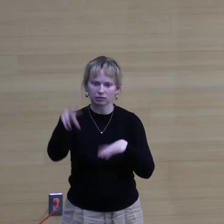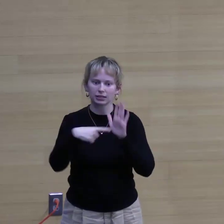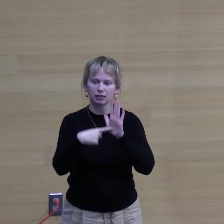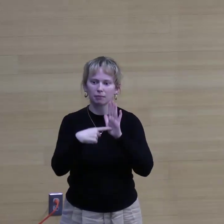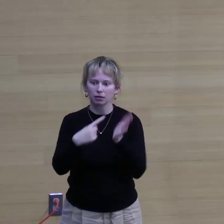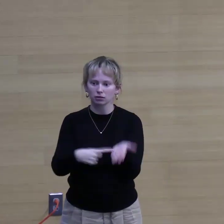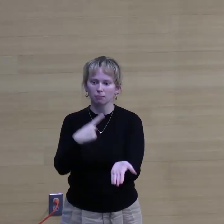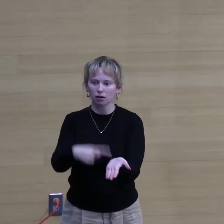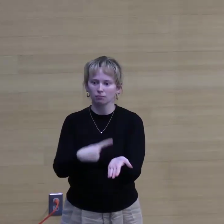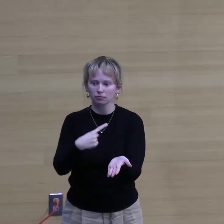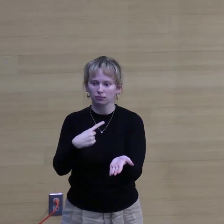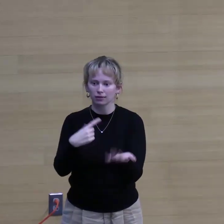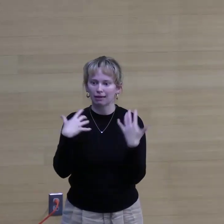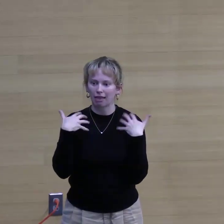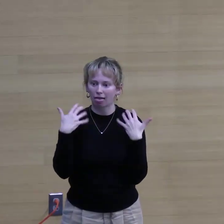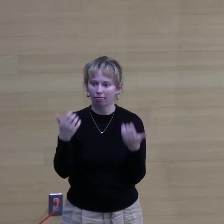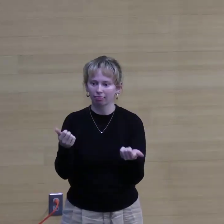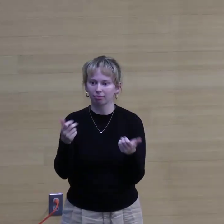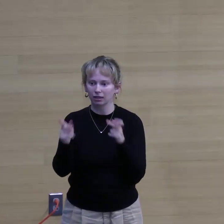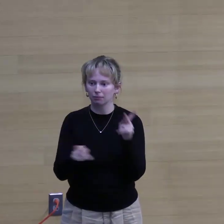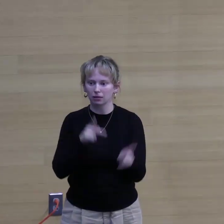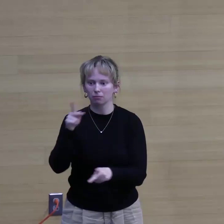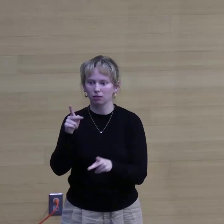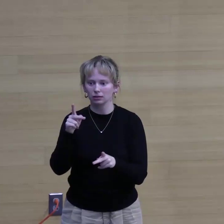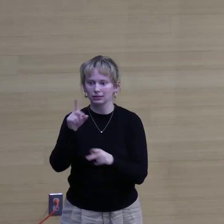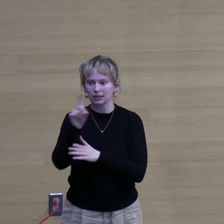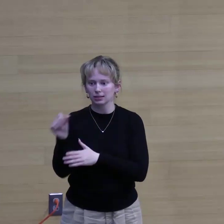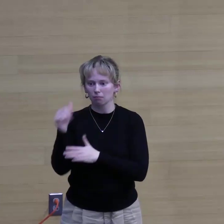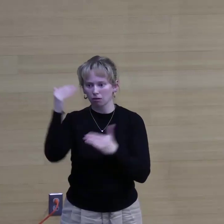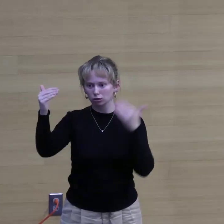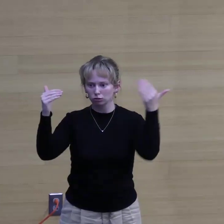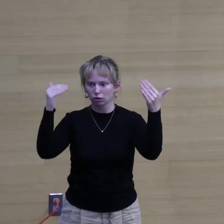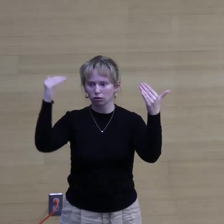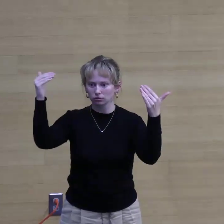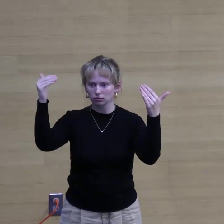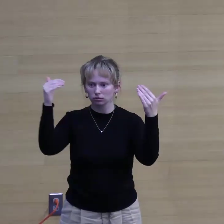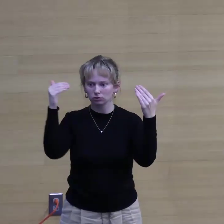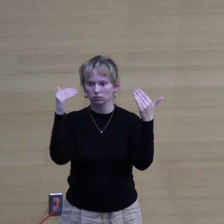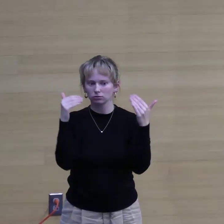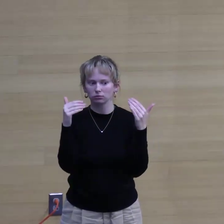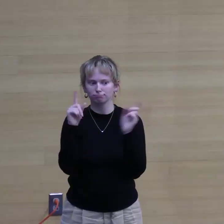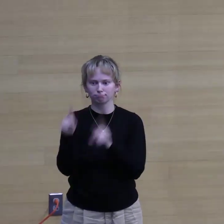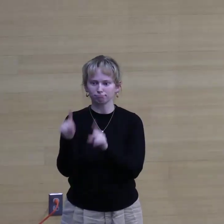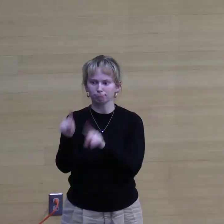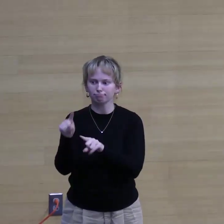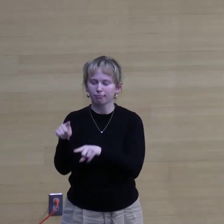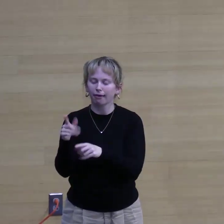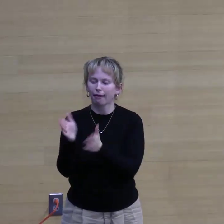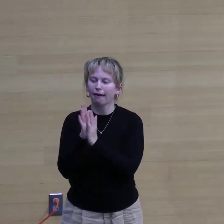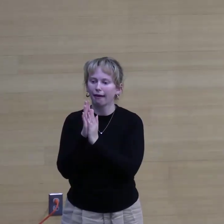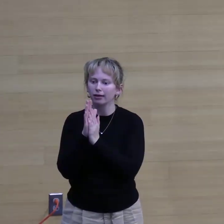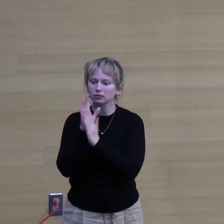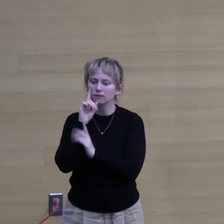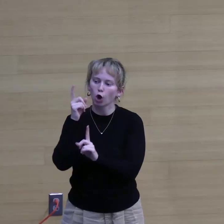even the healthy workers, when the disabled adolescent or person went there and ask maybe